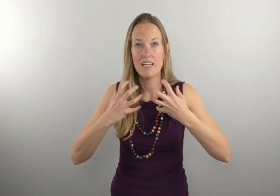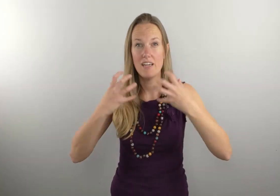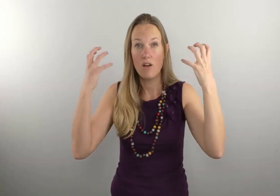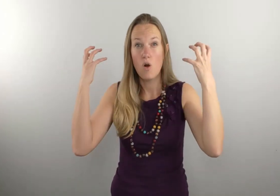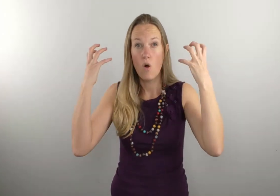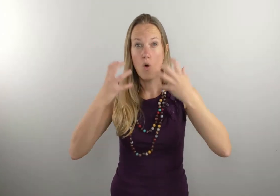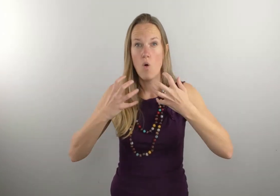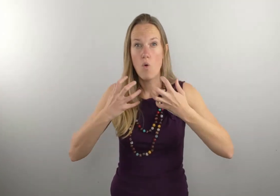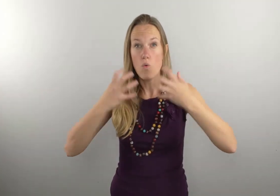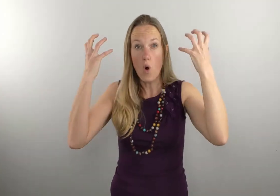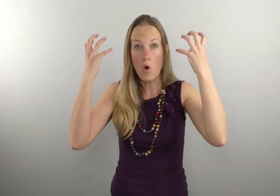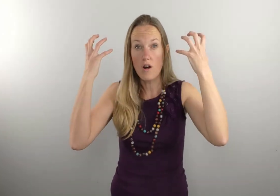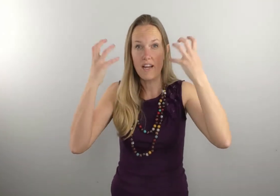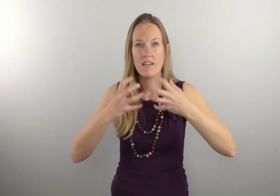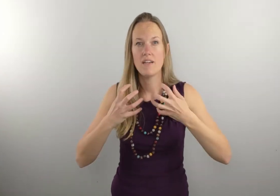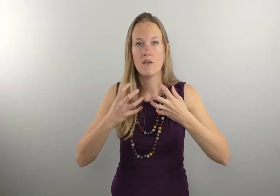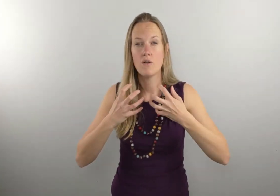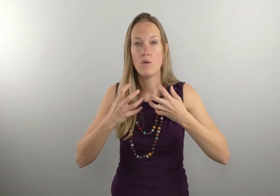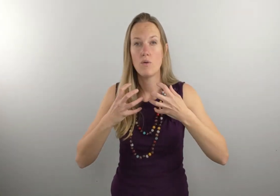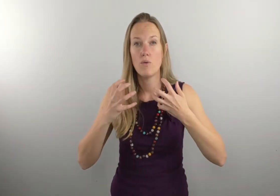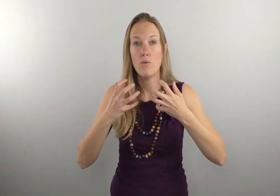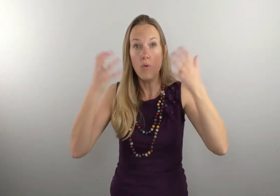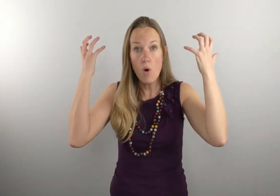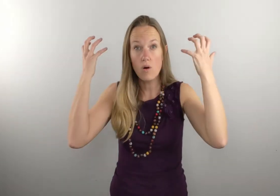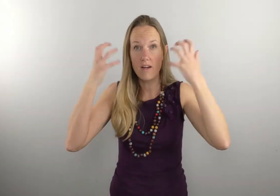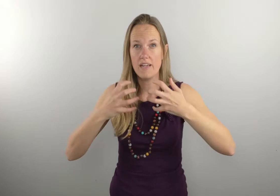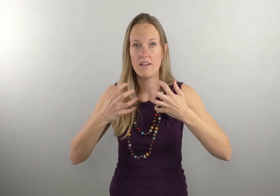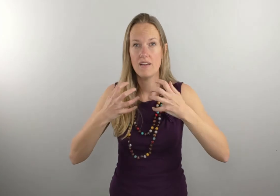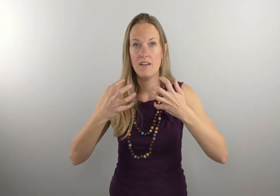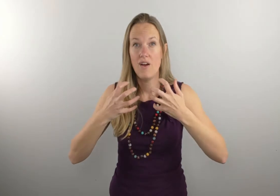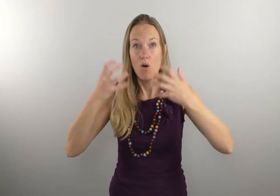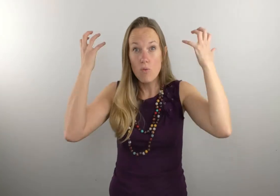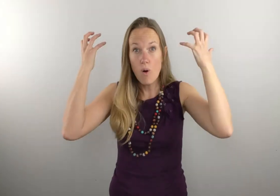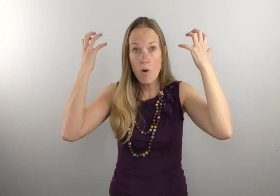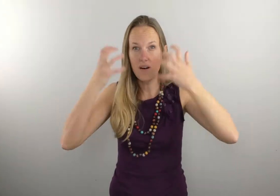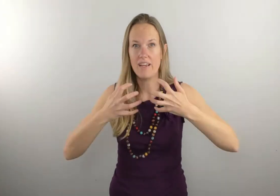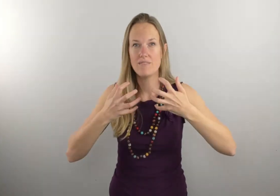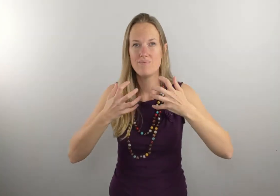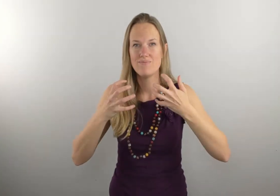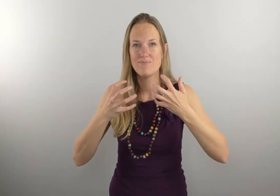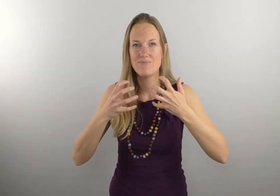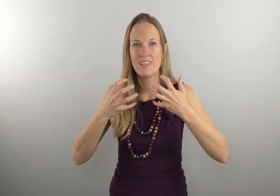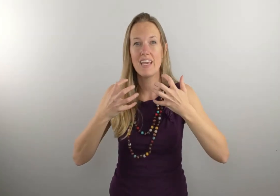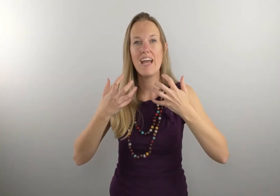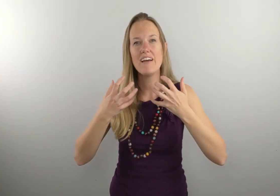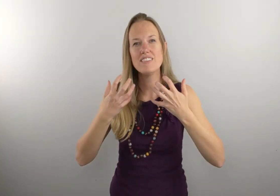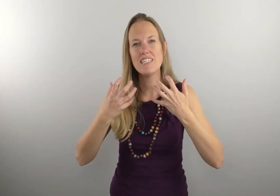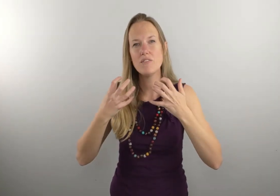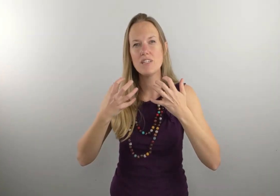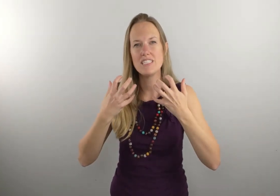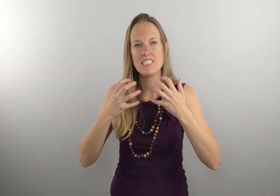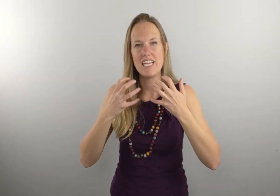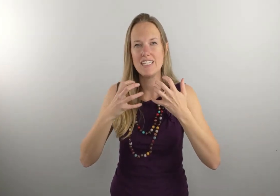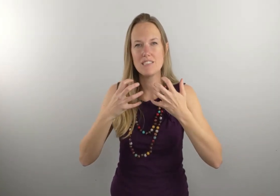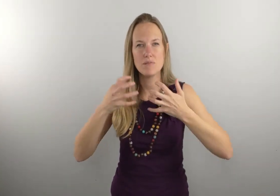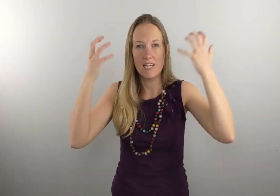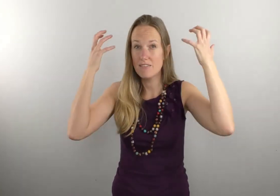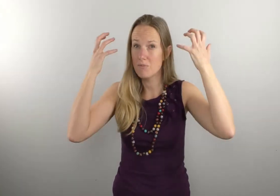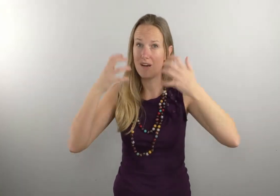okay? Roaring, roaring, roaring. Okay, I have seen it where it shakes sometimes, but